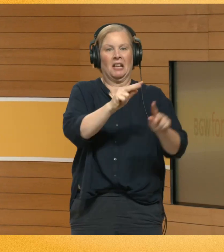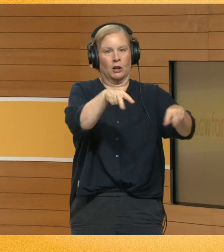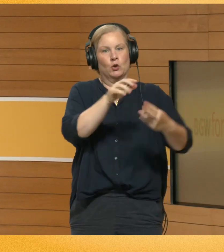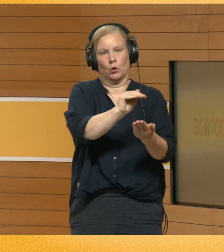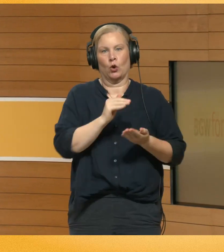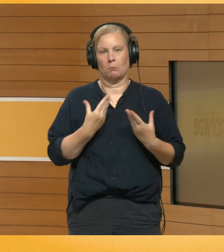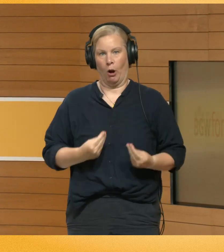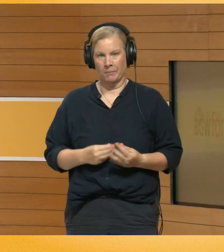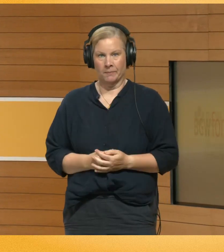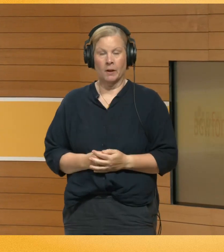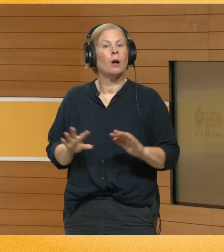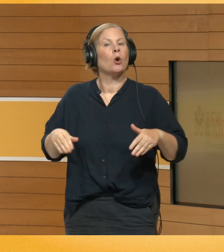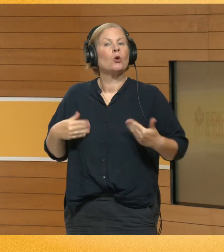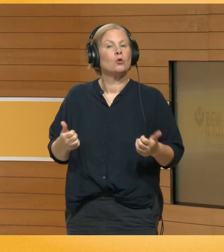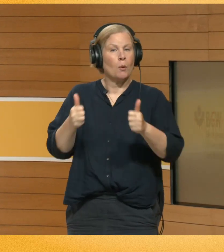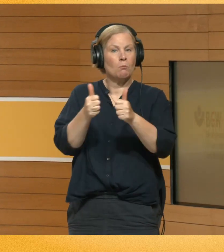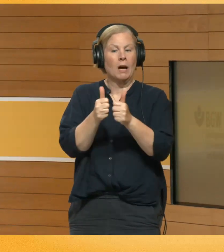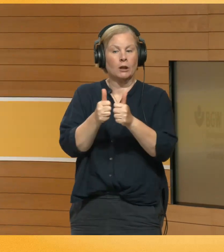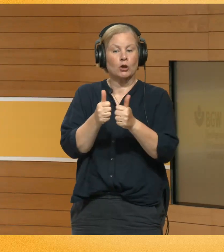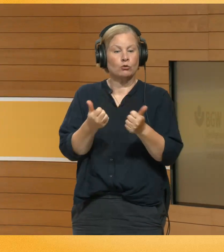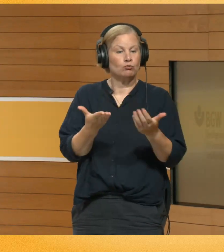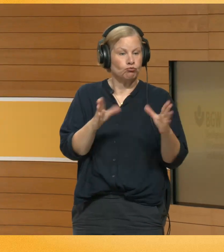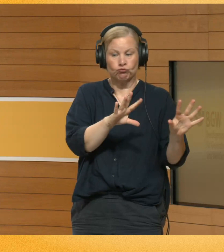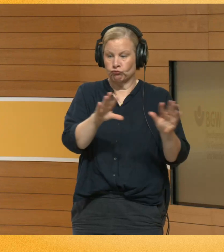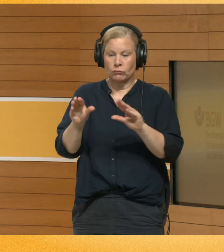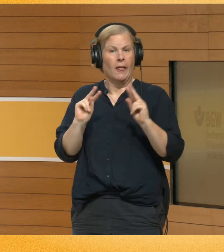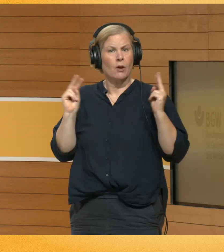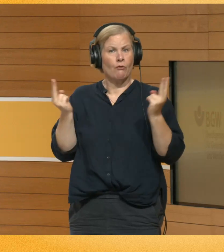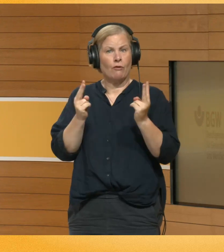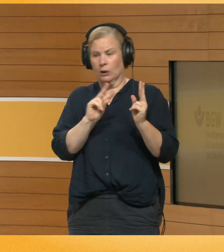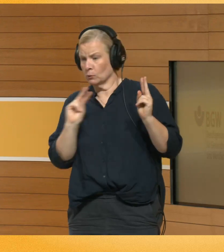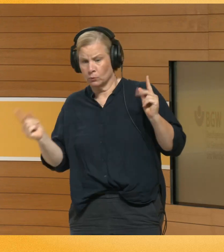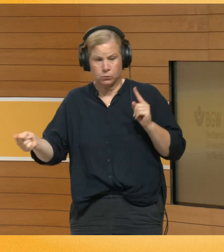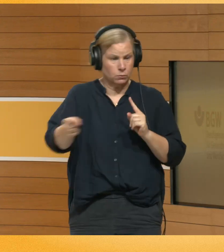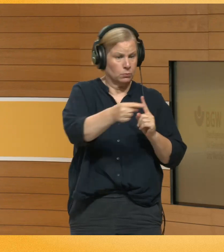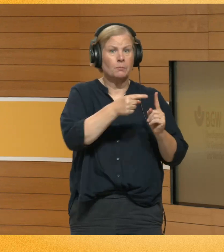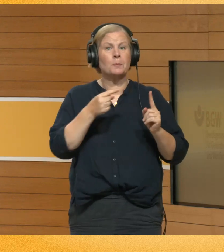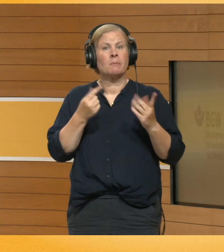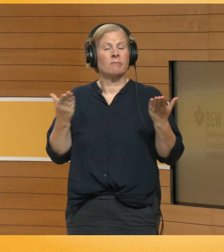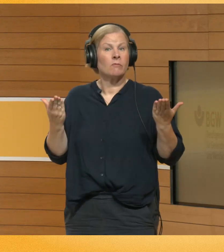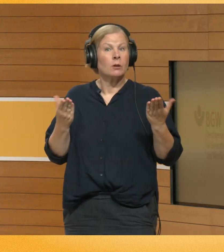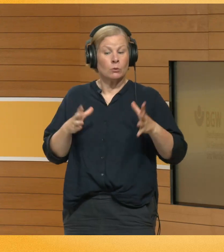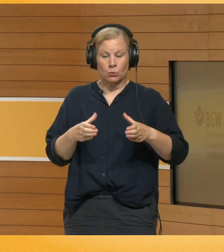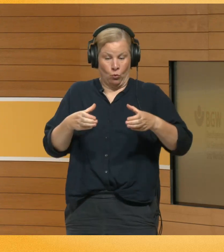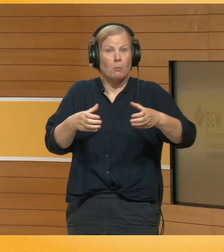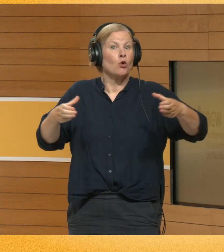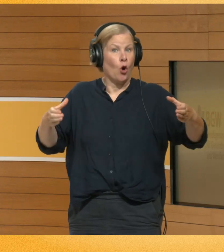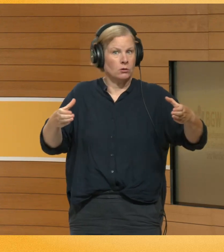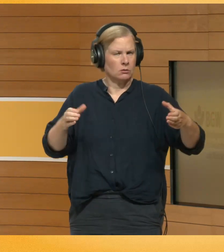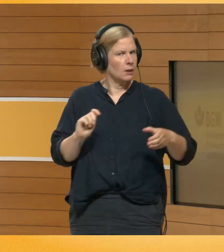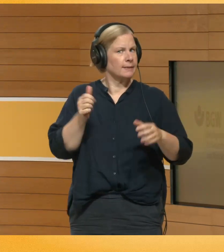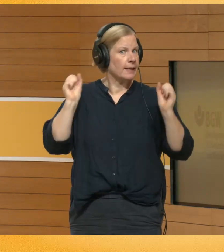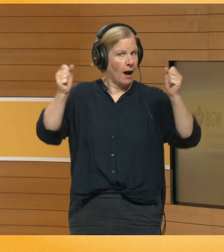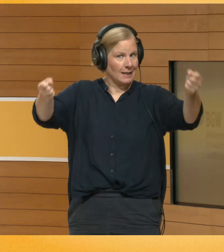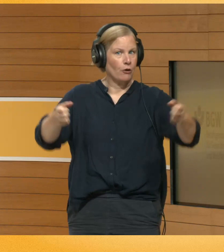world. It's quite an extensive group, very active, and it's also, a huge opportunity for